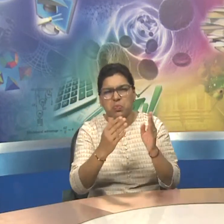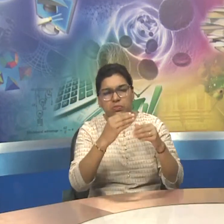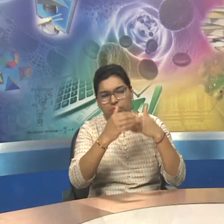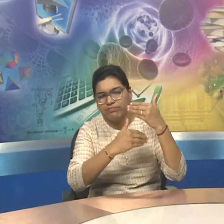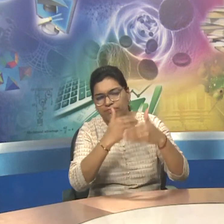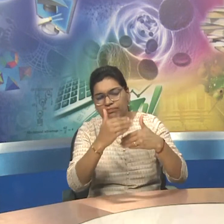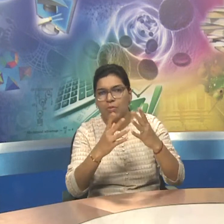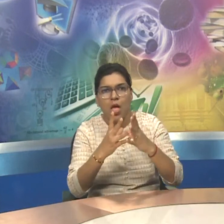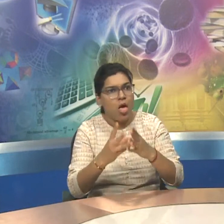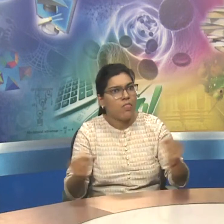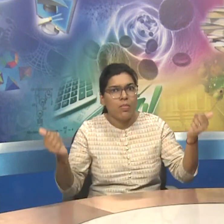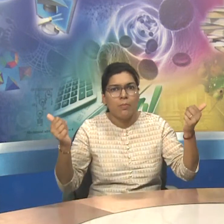authorize